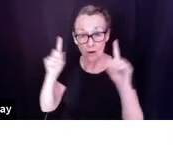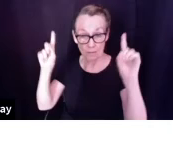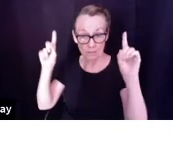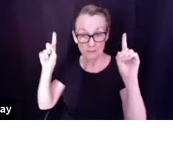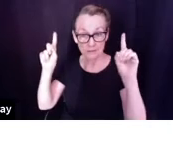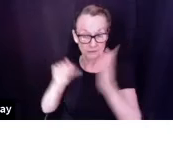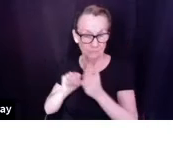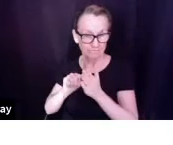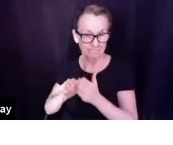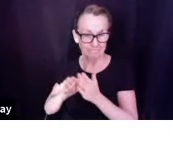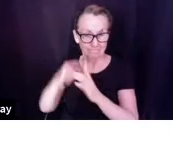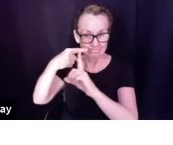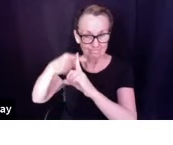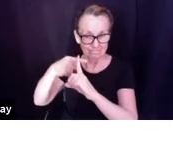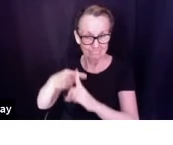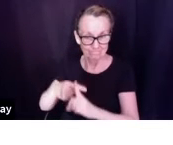Next.